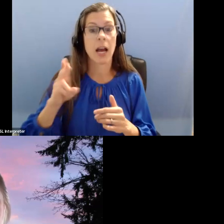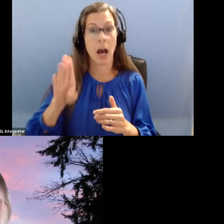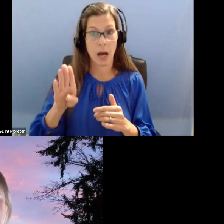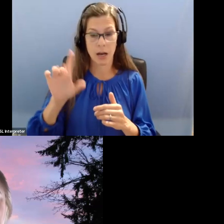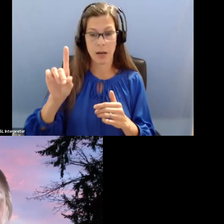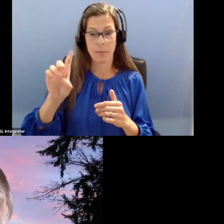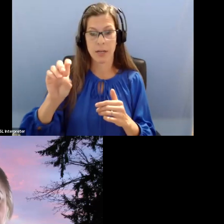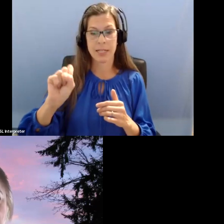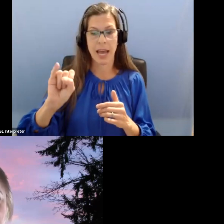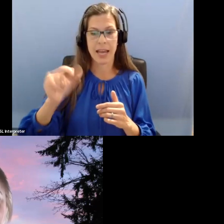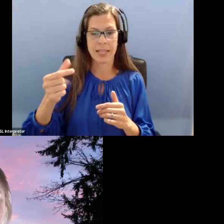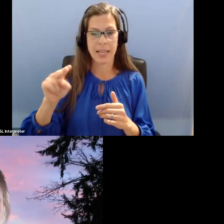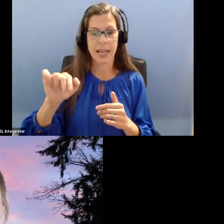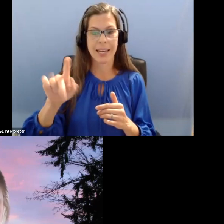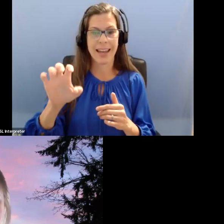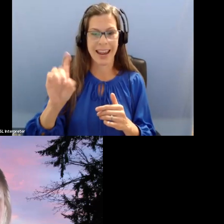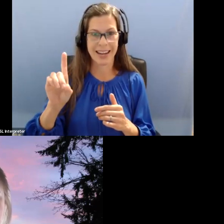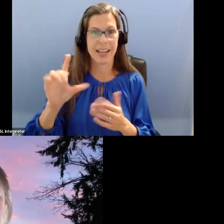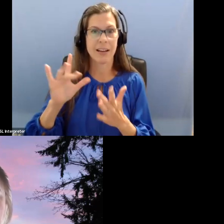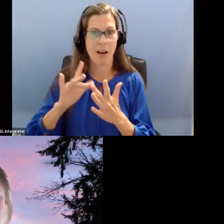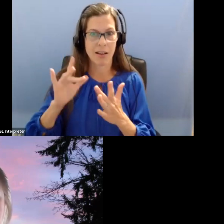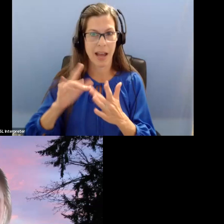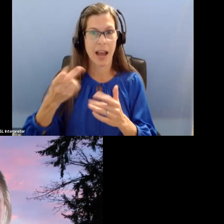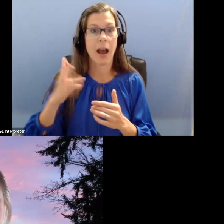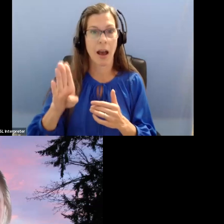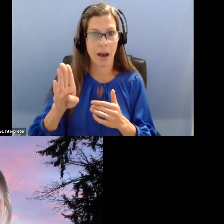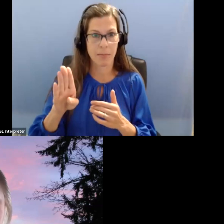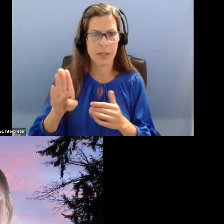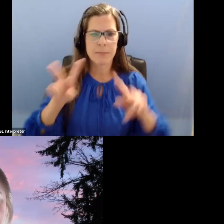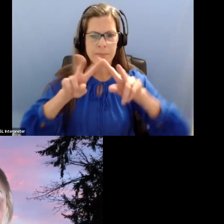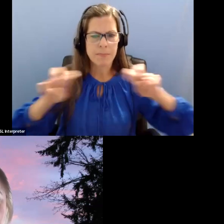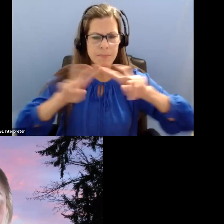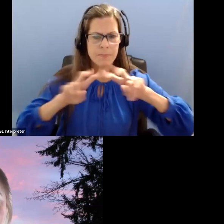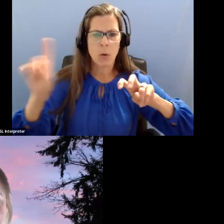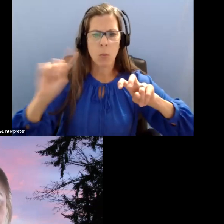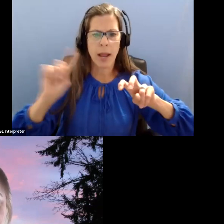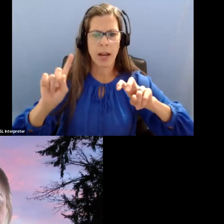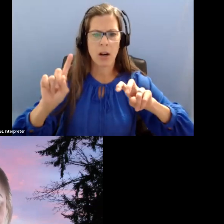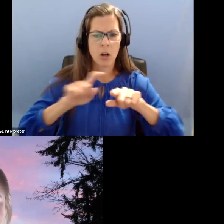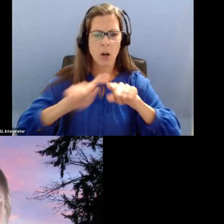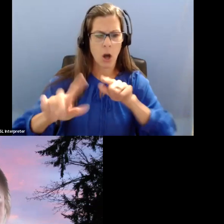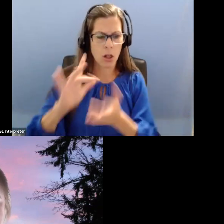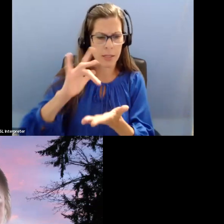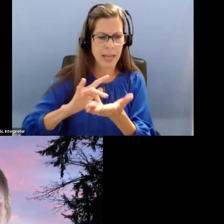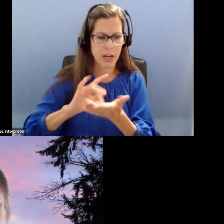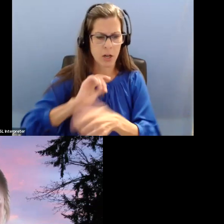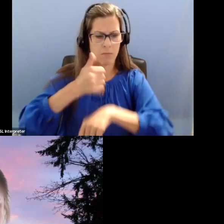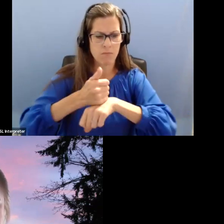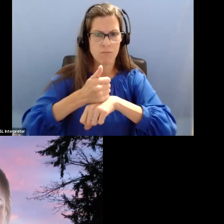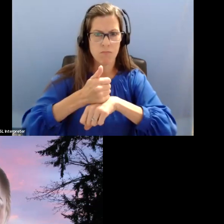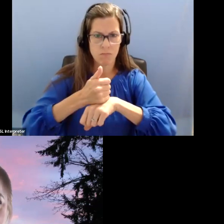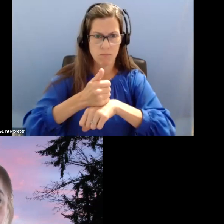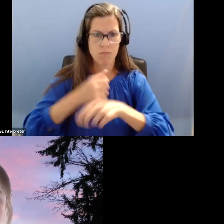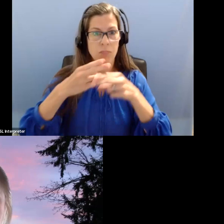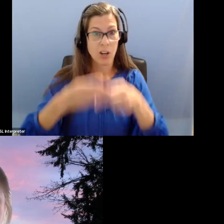in the future, where the call centers might be or how they're being utilized. And so just calling